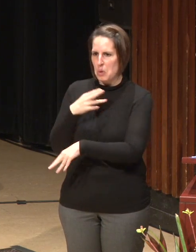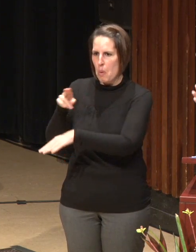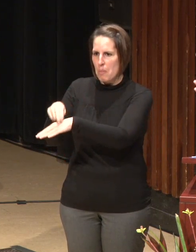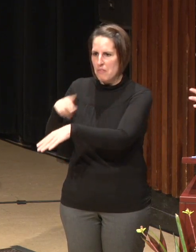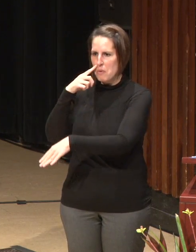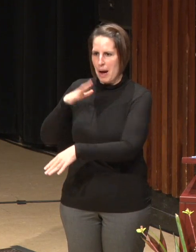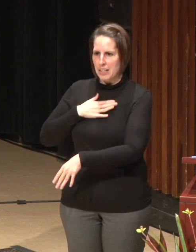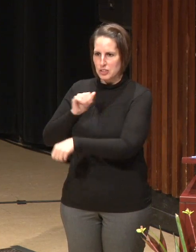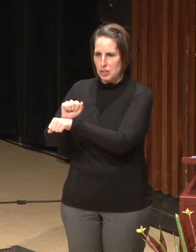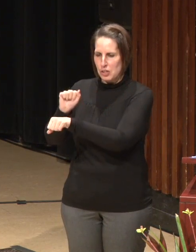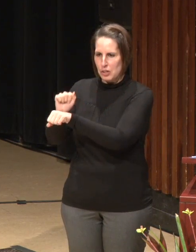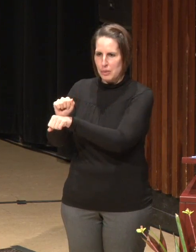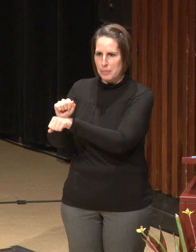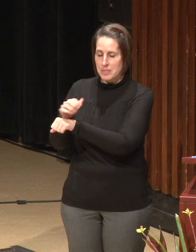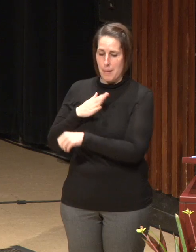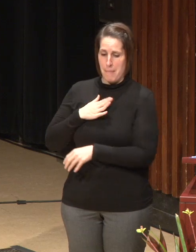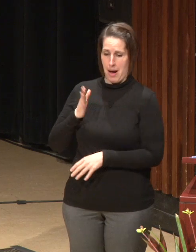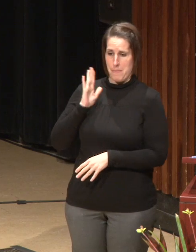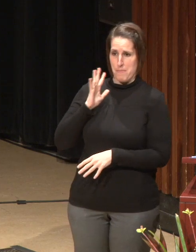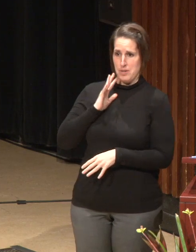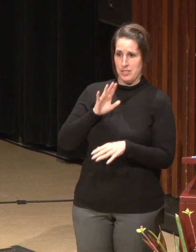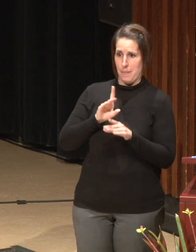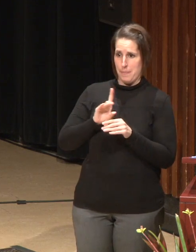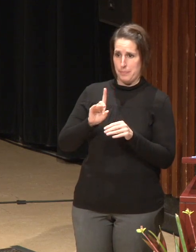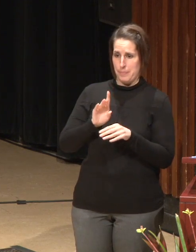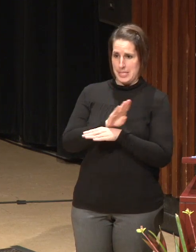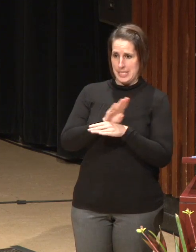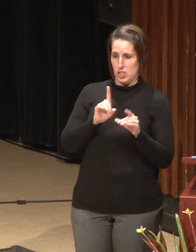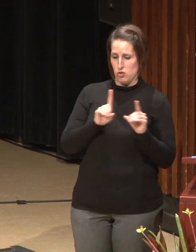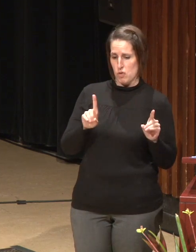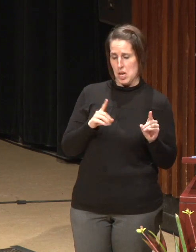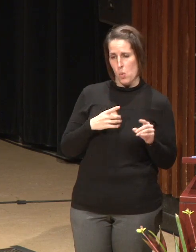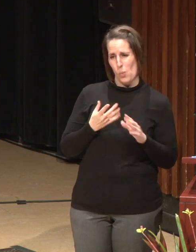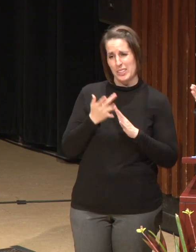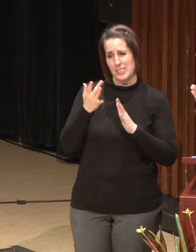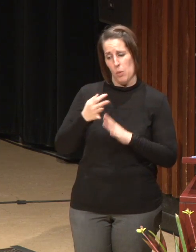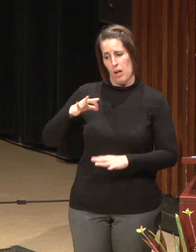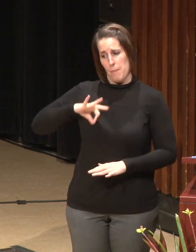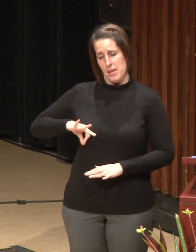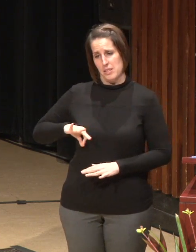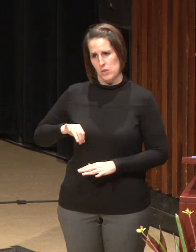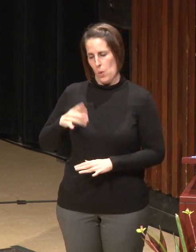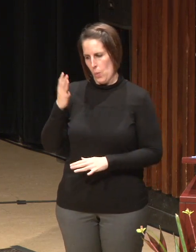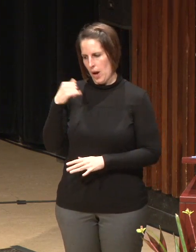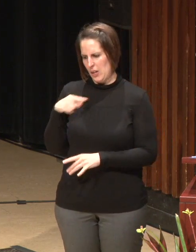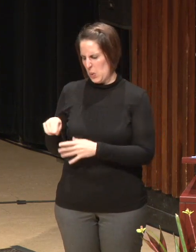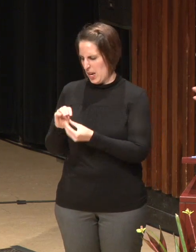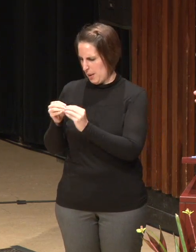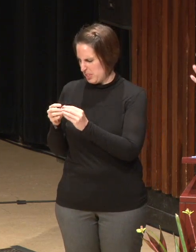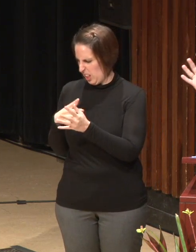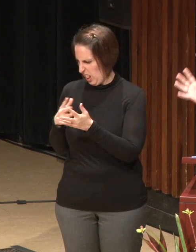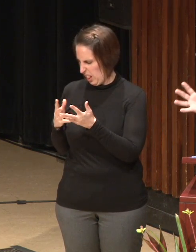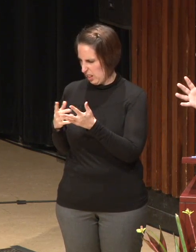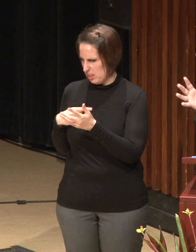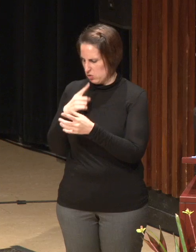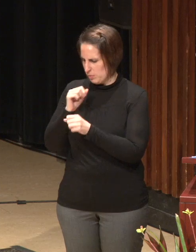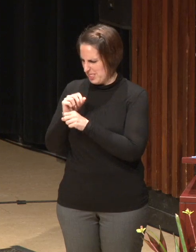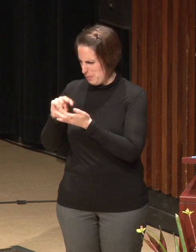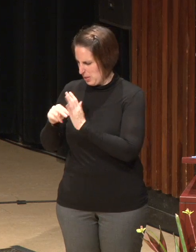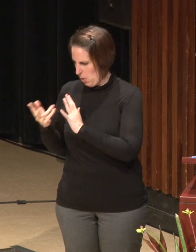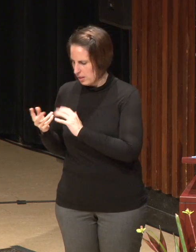mention that my previous business degree does actually come in handy now and then when it comes time to actually figure out what the numbers I just turned out actually